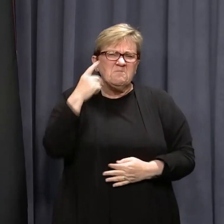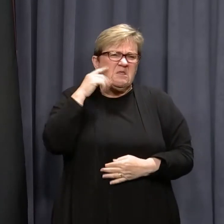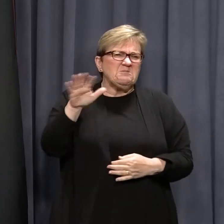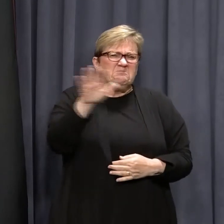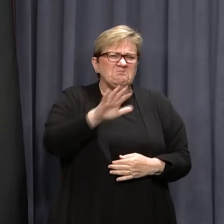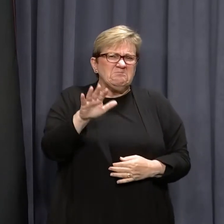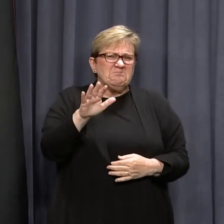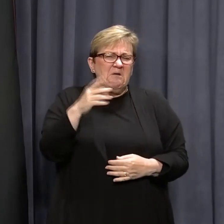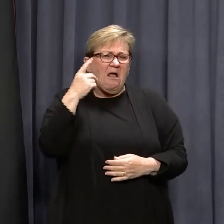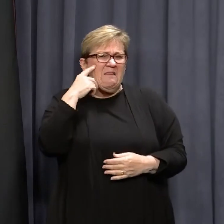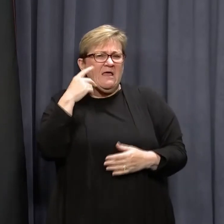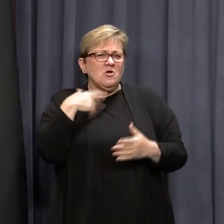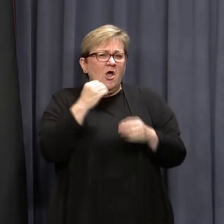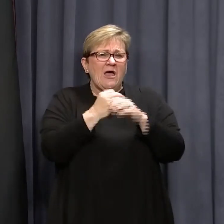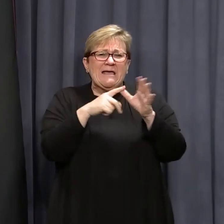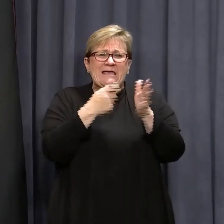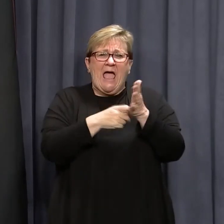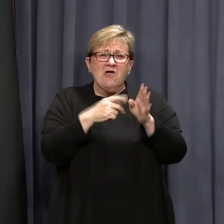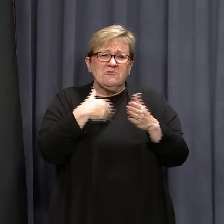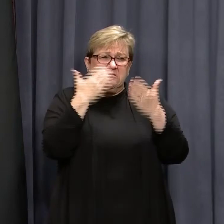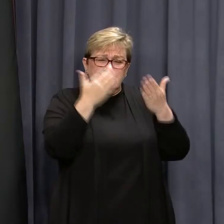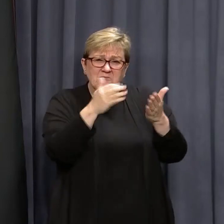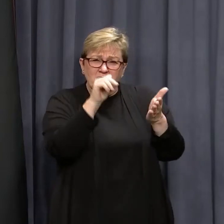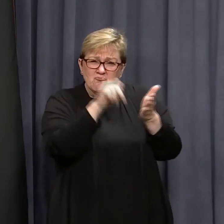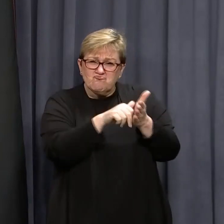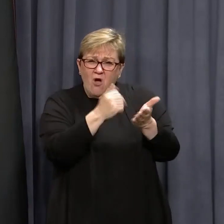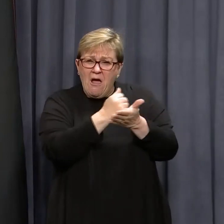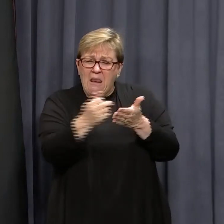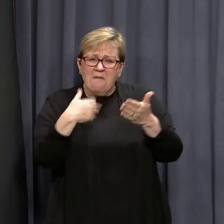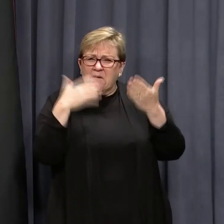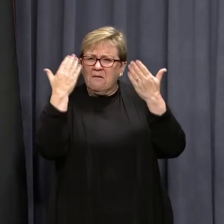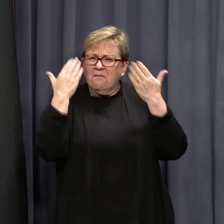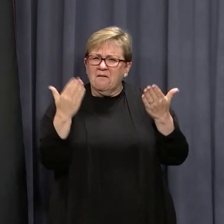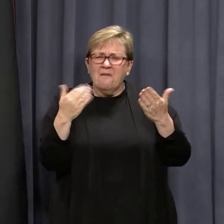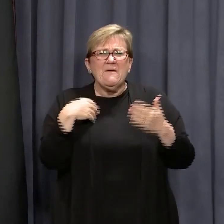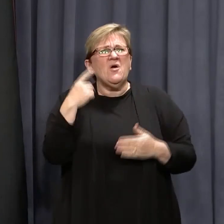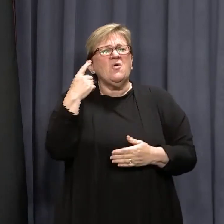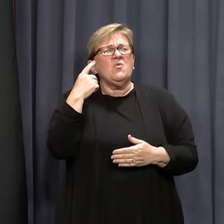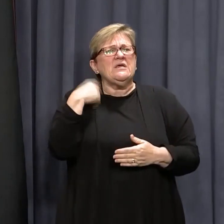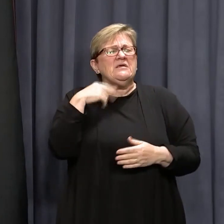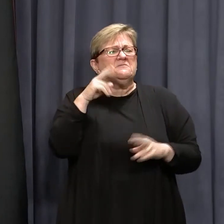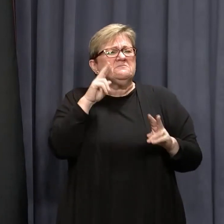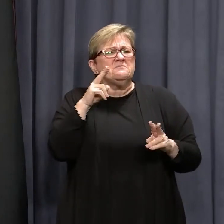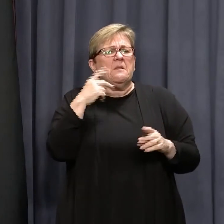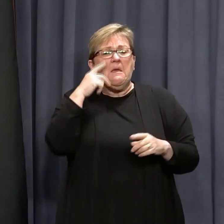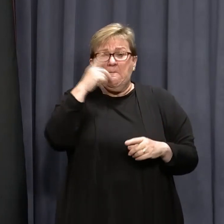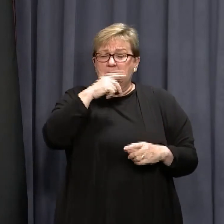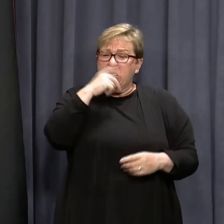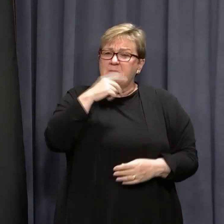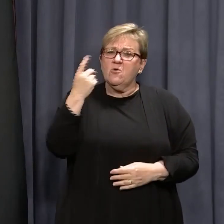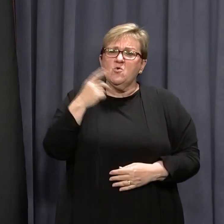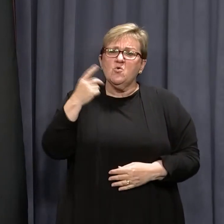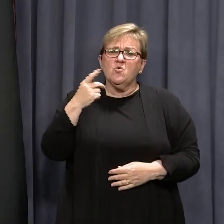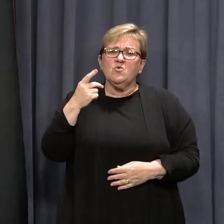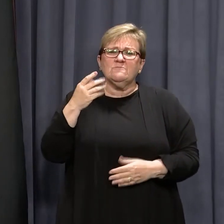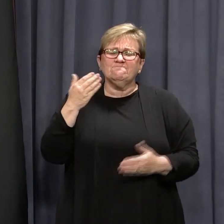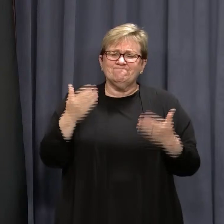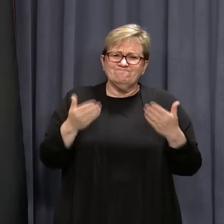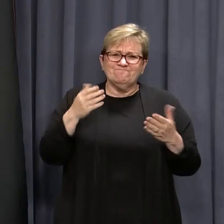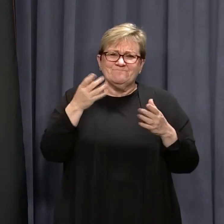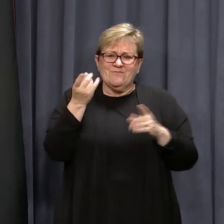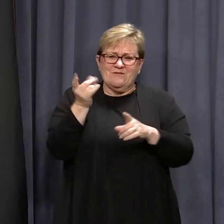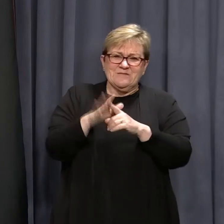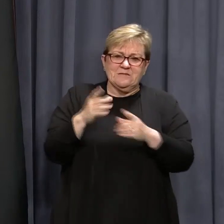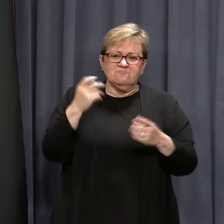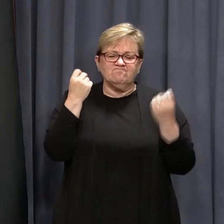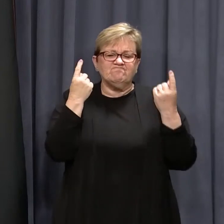look, I don't have, Gary, the exact number. We can source that for you, but what we've found is that people are making judgment decisions